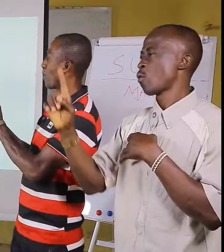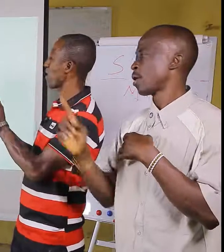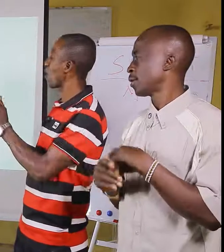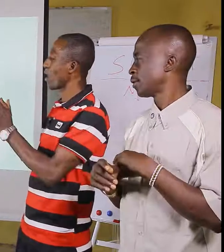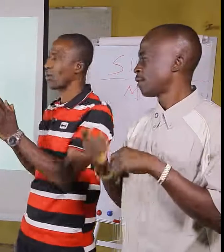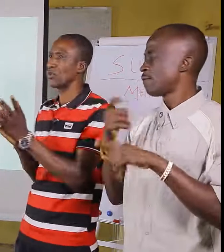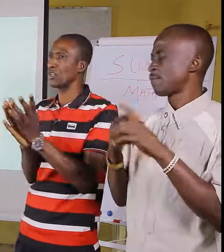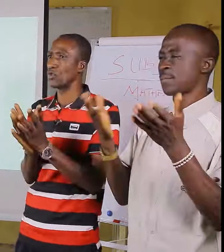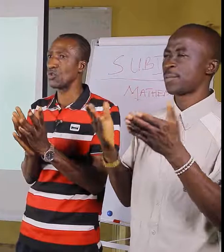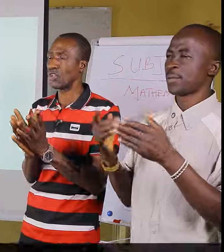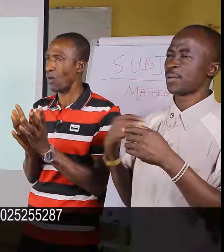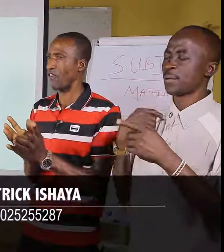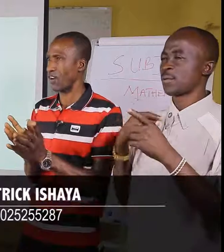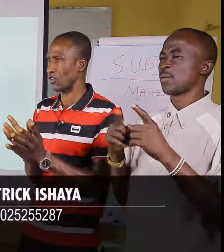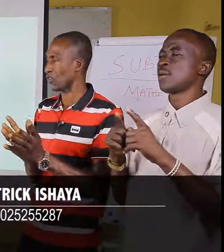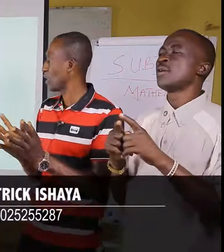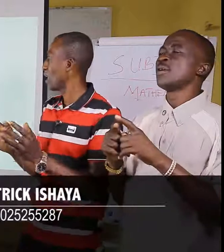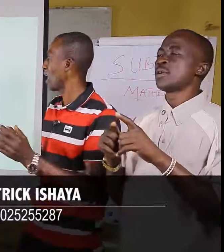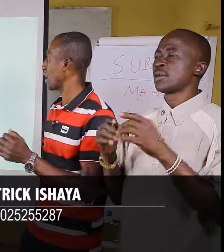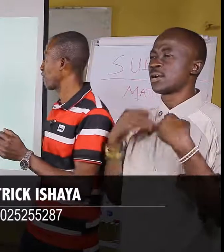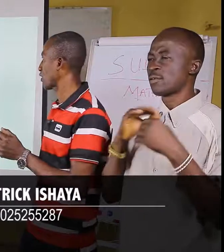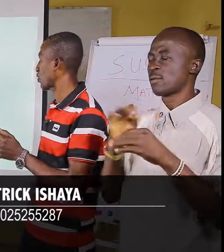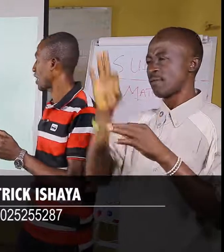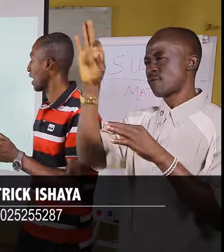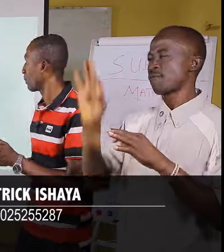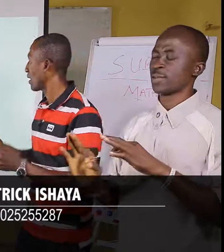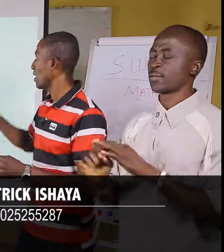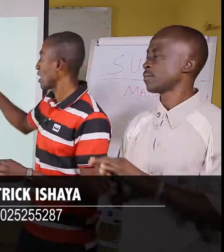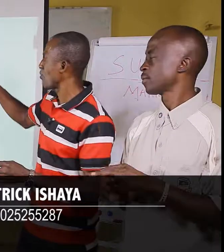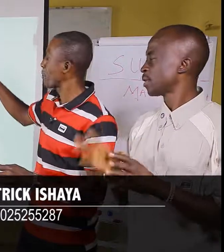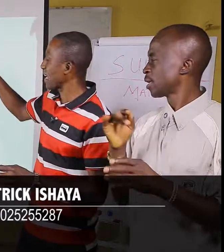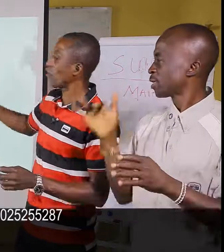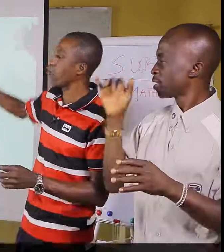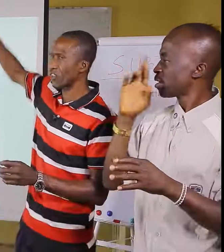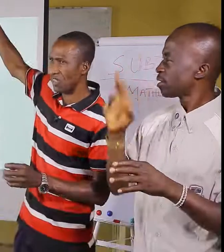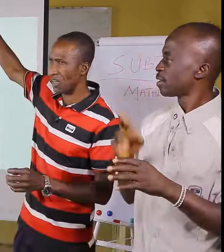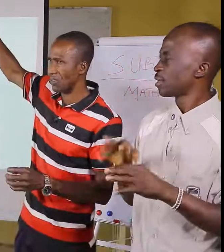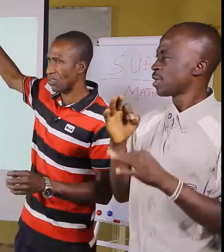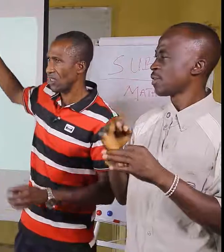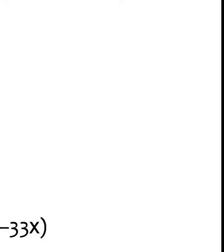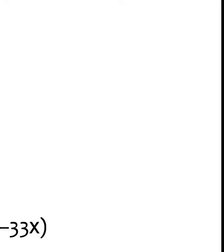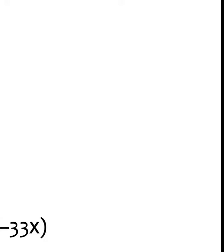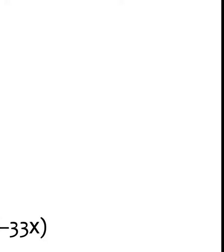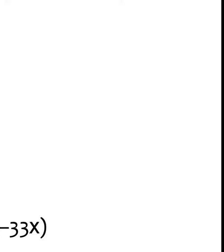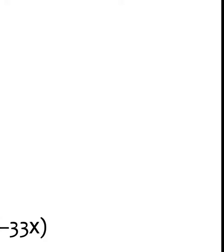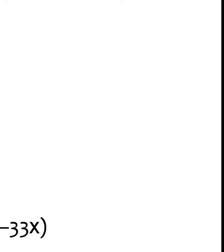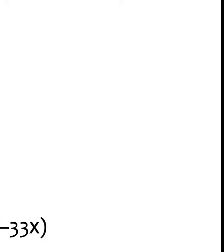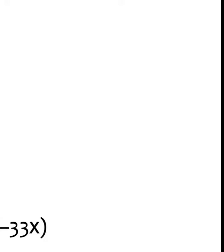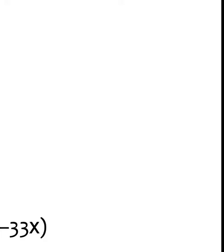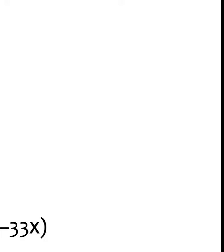So from here, we are going to deduce our factors. And the factors are, if you pick the first threes,